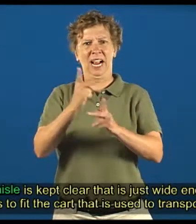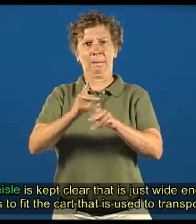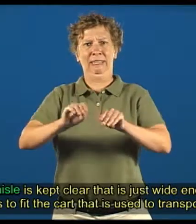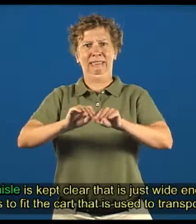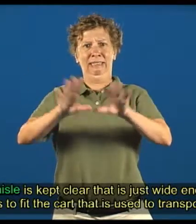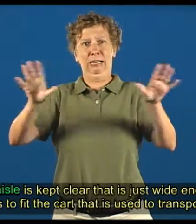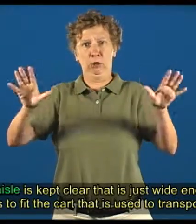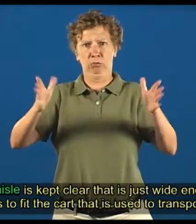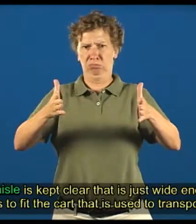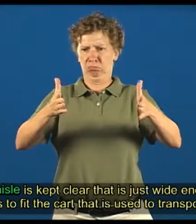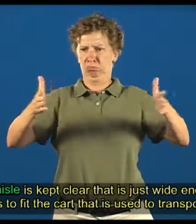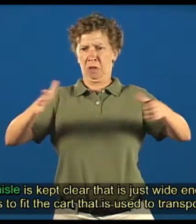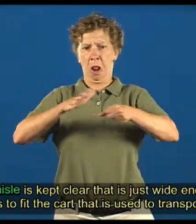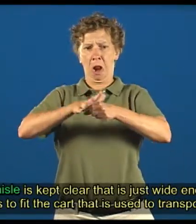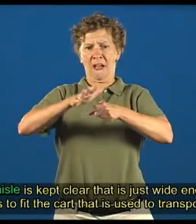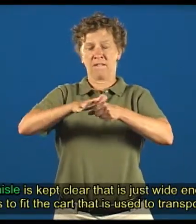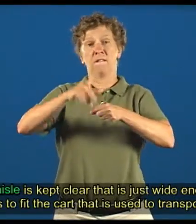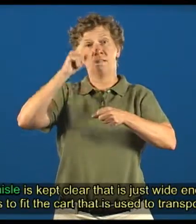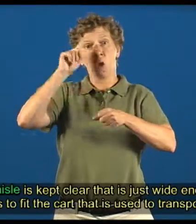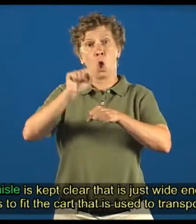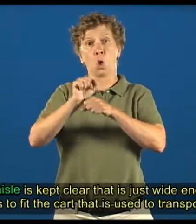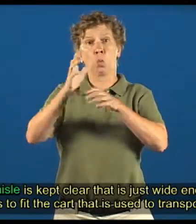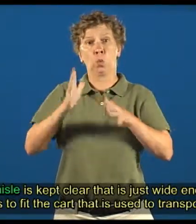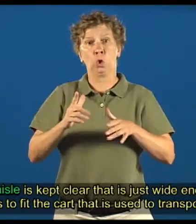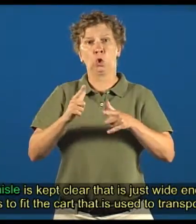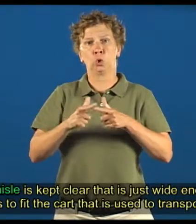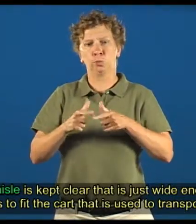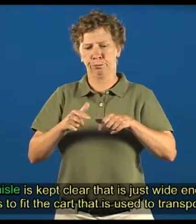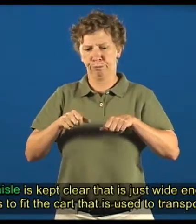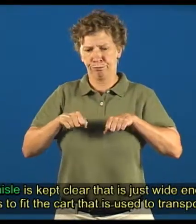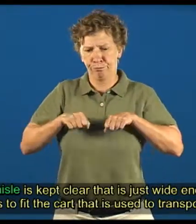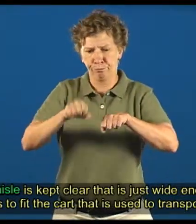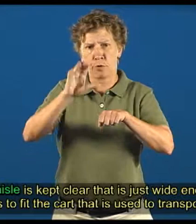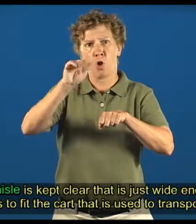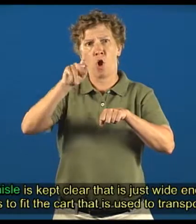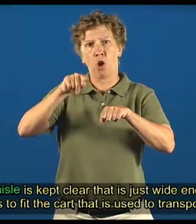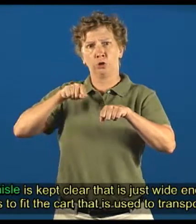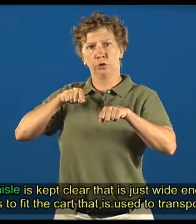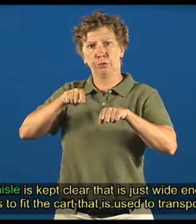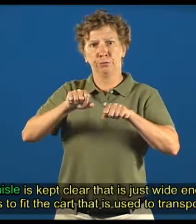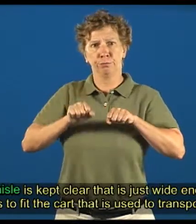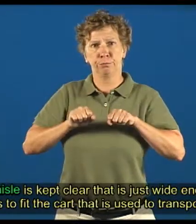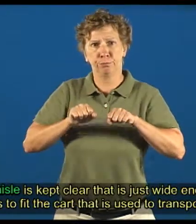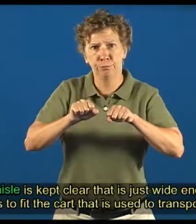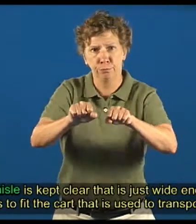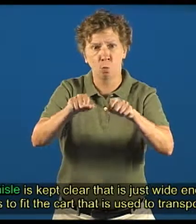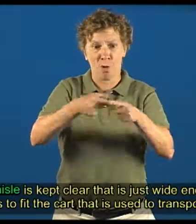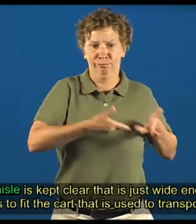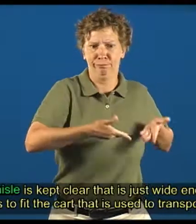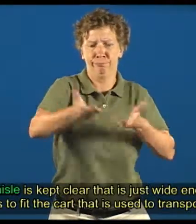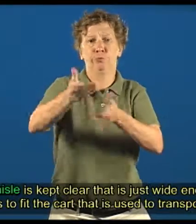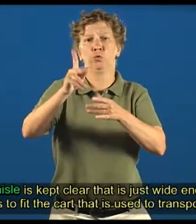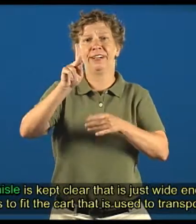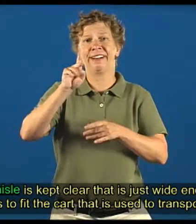An aisle is kept clear that is just wide enough for the workers to fit the cart that is used to transport the kegs.